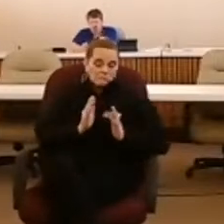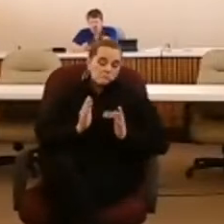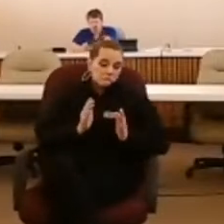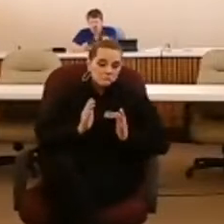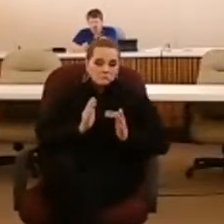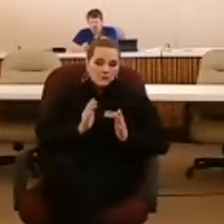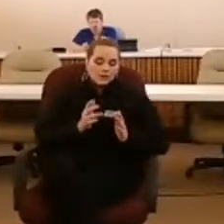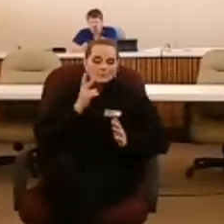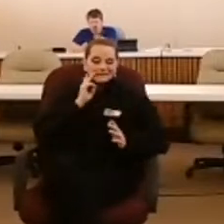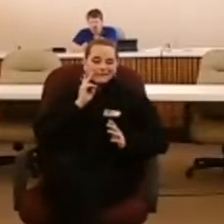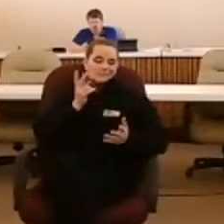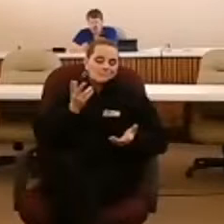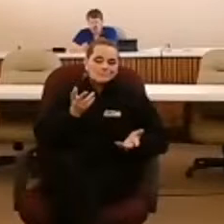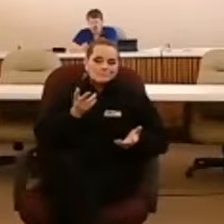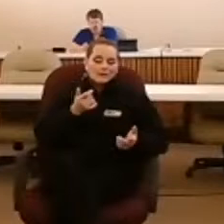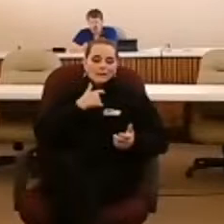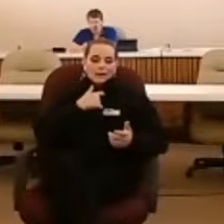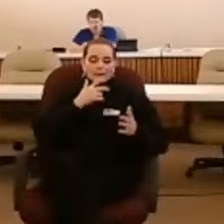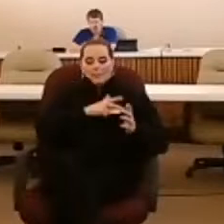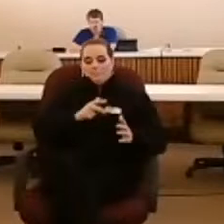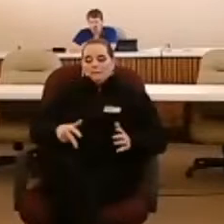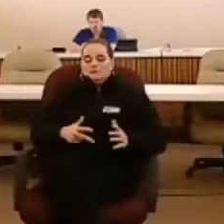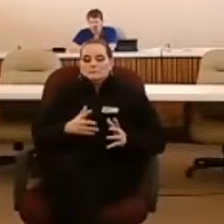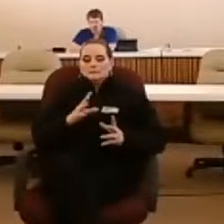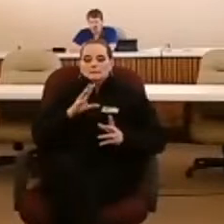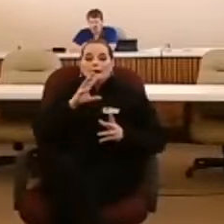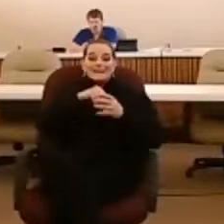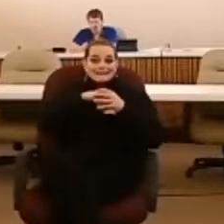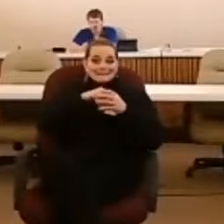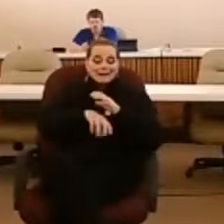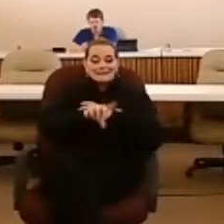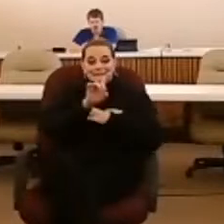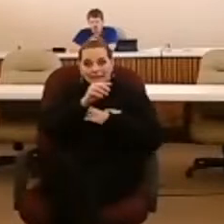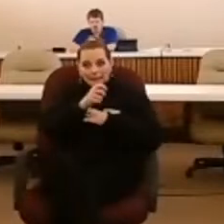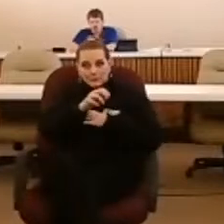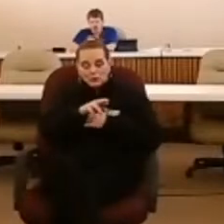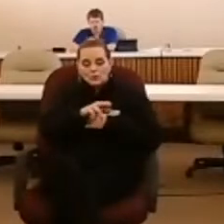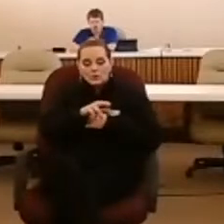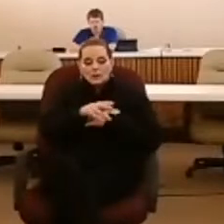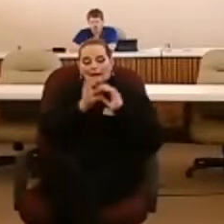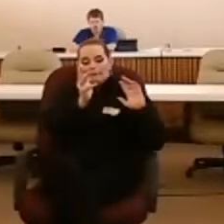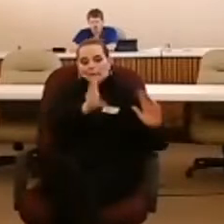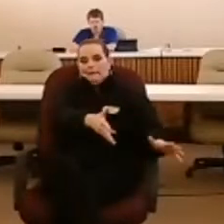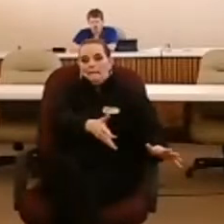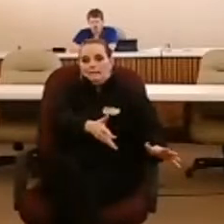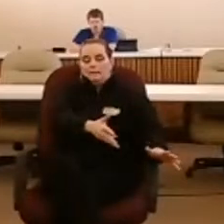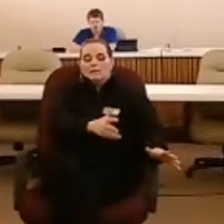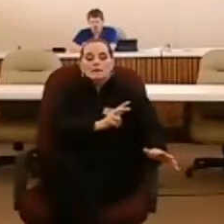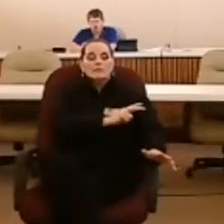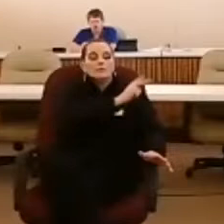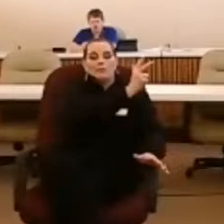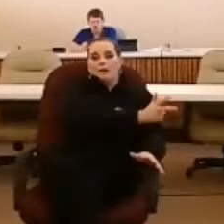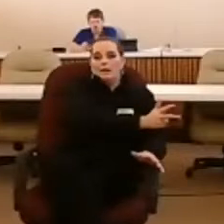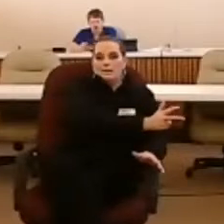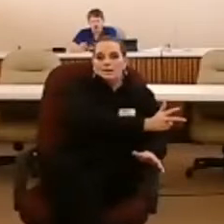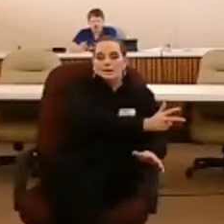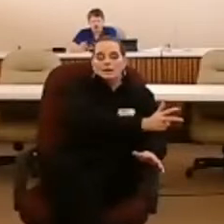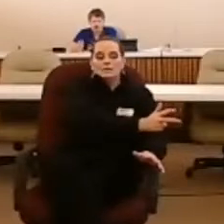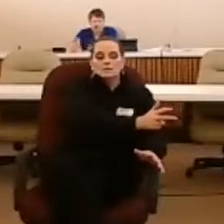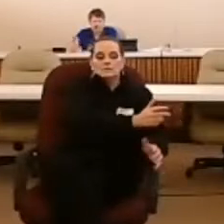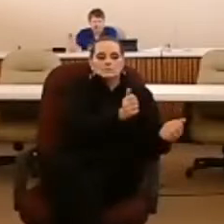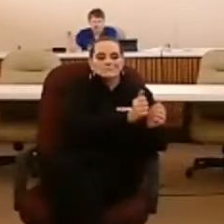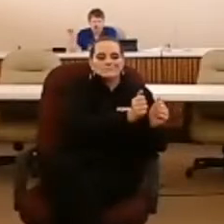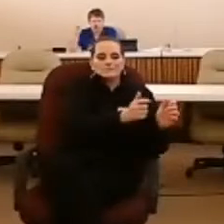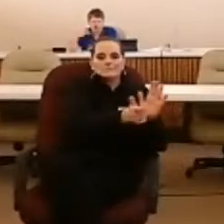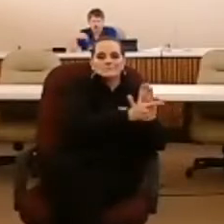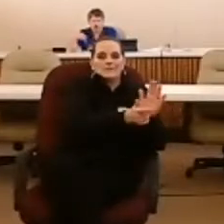whether they'd want parking around the inner diameter and leave the outside for no parking so